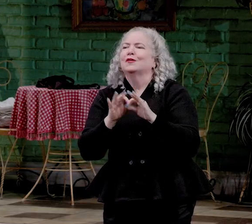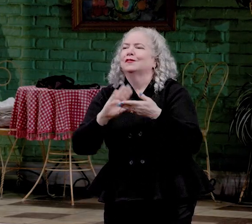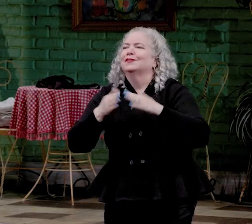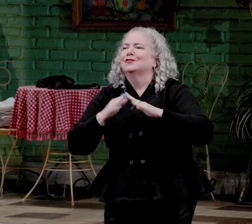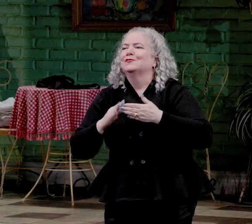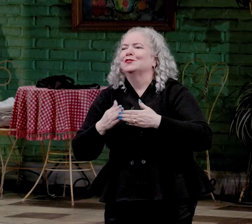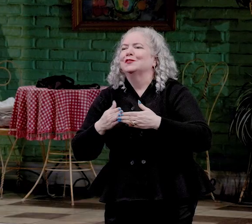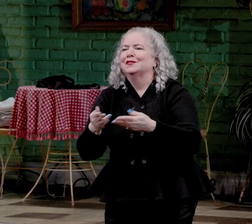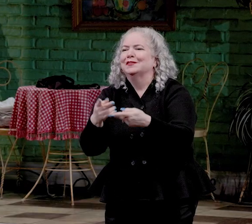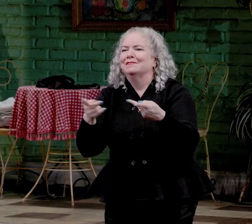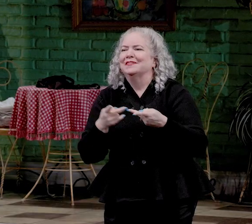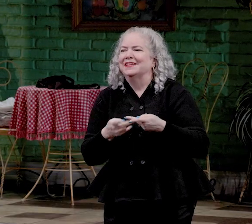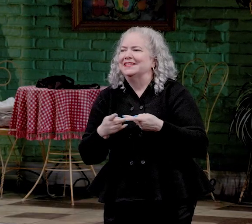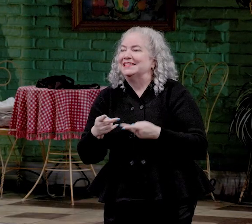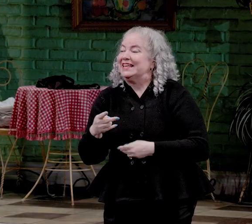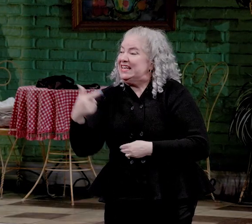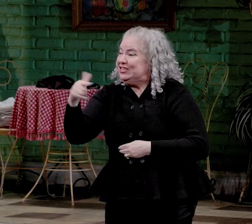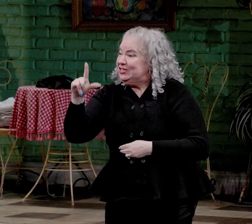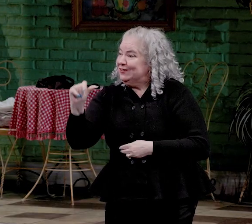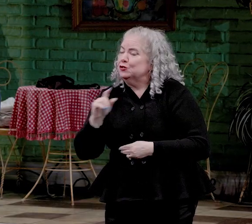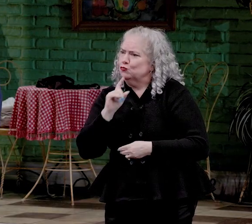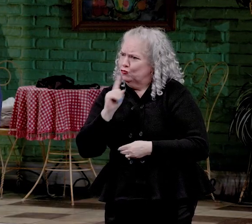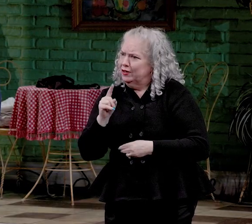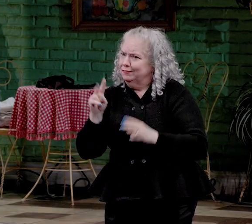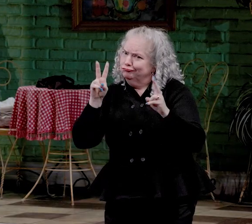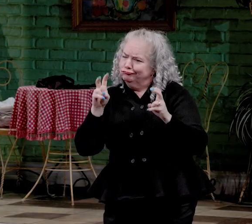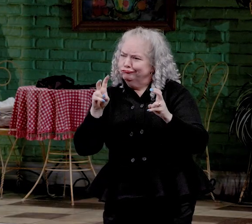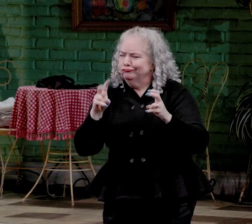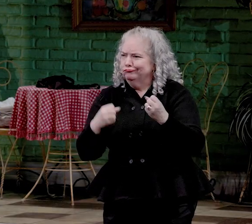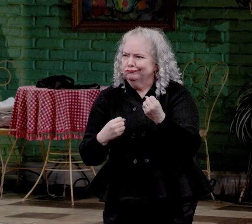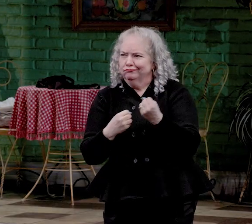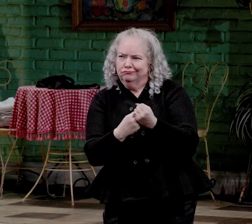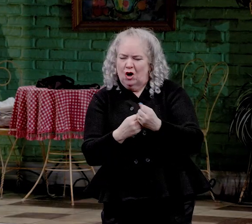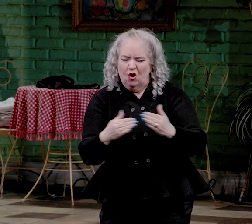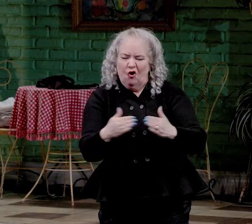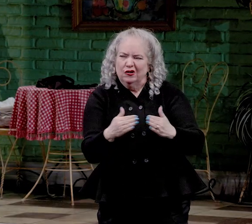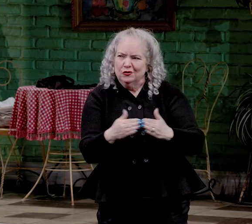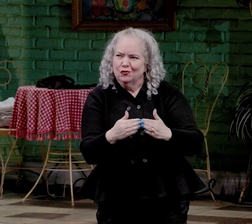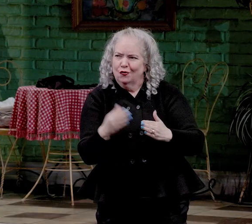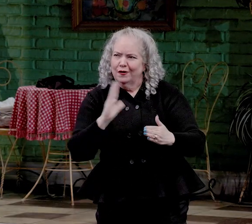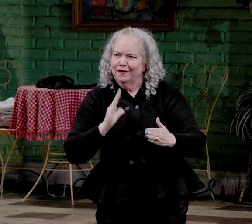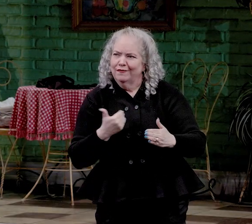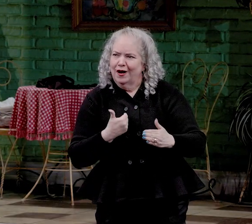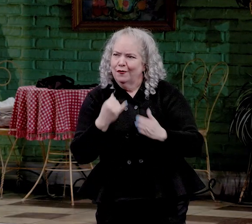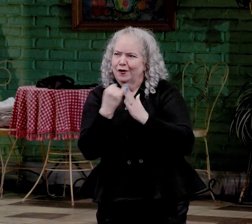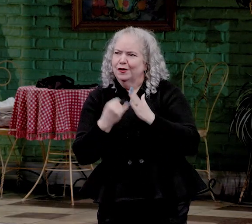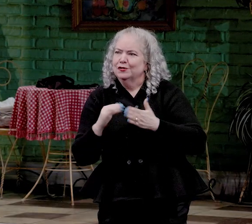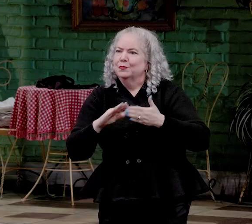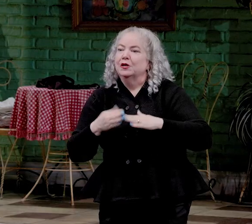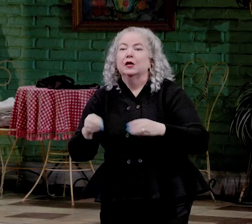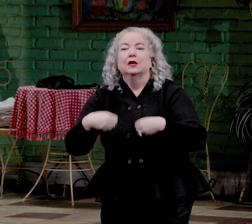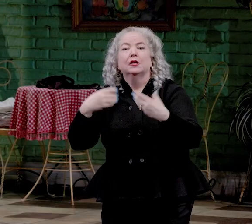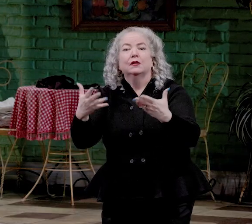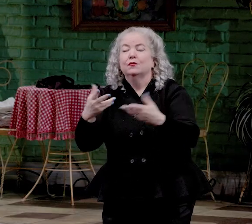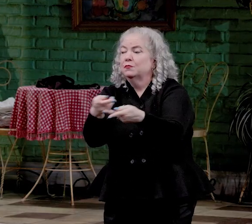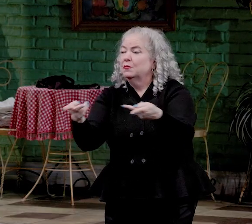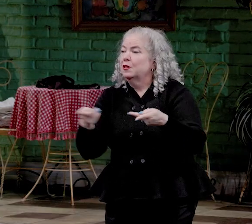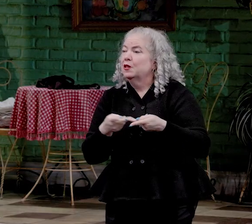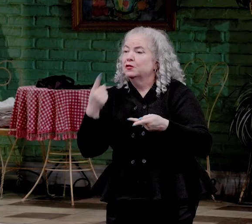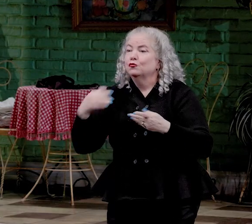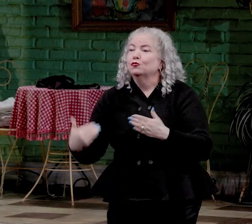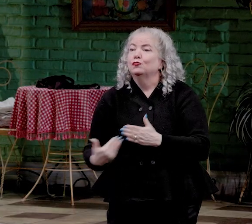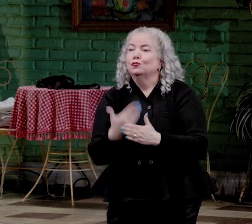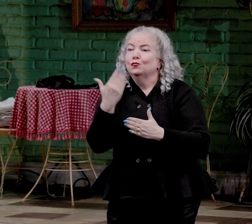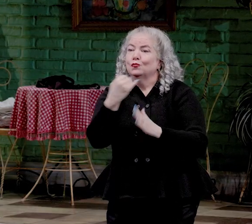Geva Theater has long been a cornerstone of our arts community, bringing energy downtown, providing a platform for